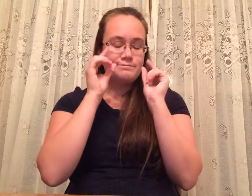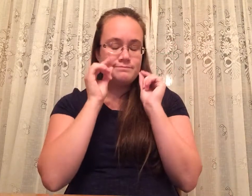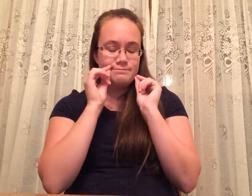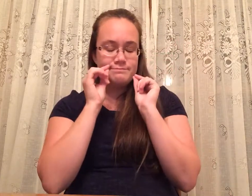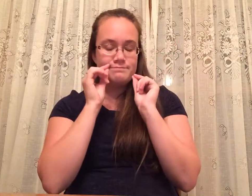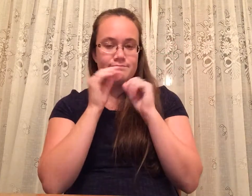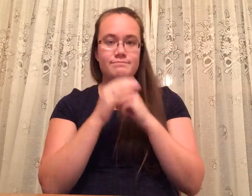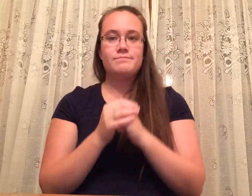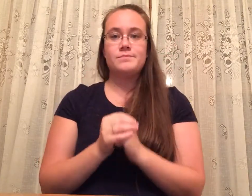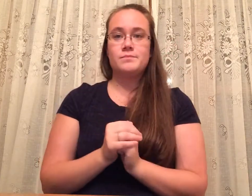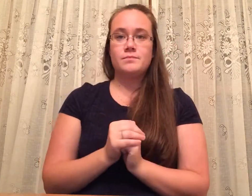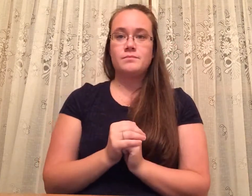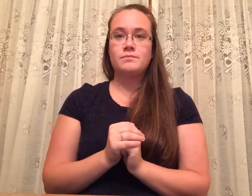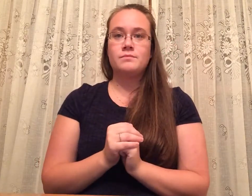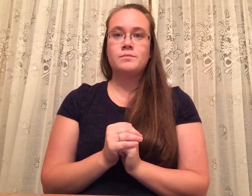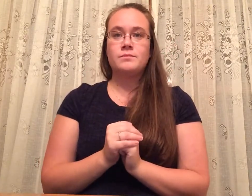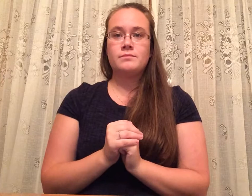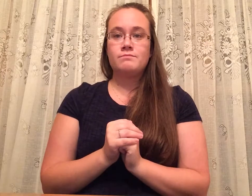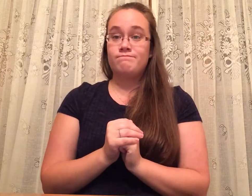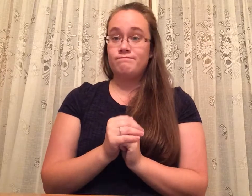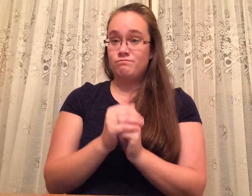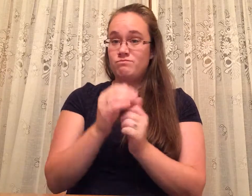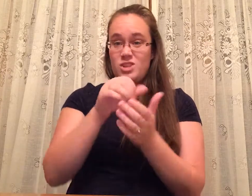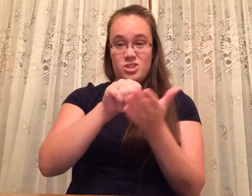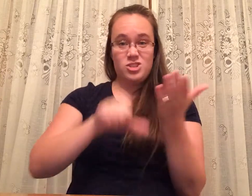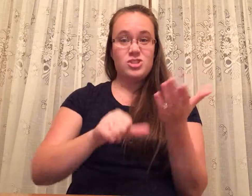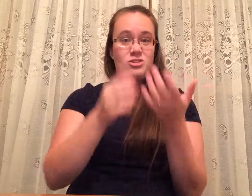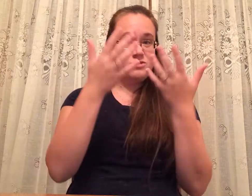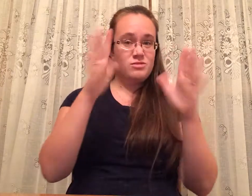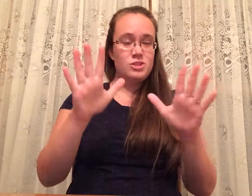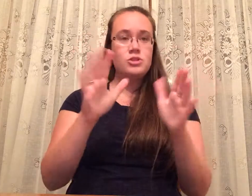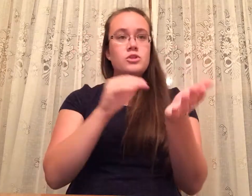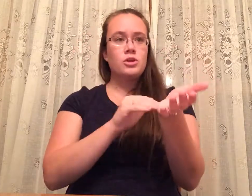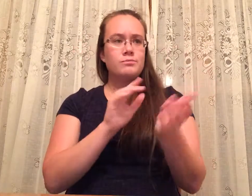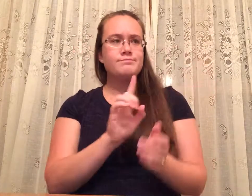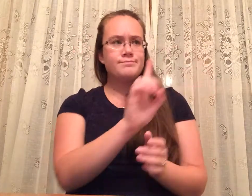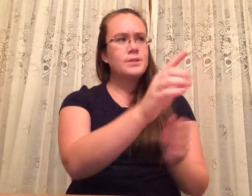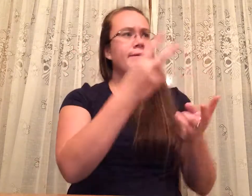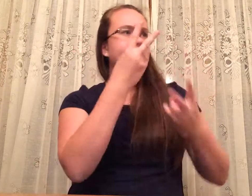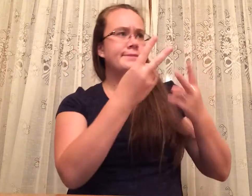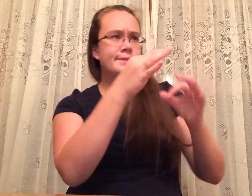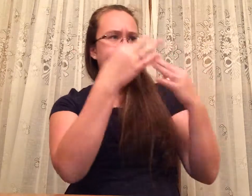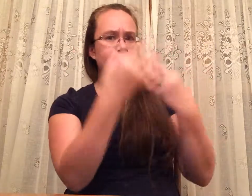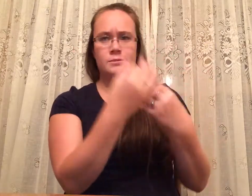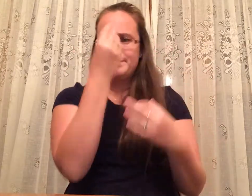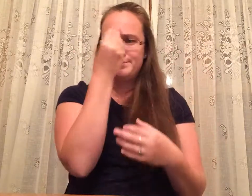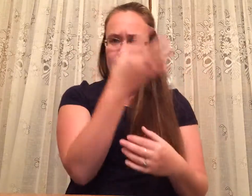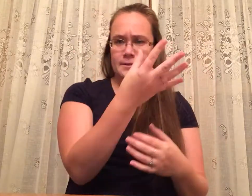registered nurse anesthetist. After the procedure, your doctor will visit with your family, update them on your condition, and